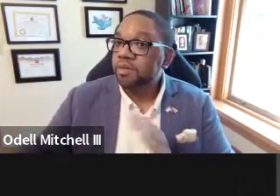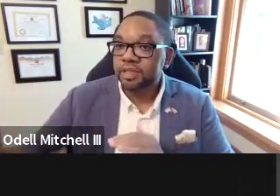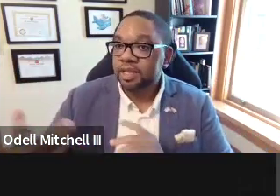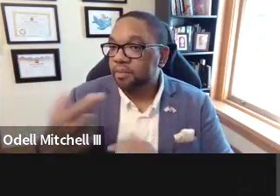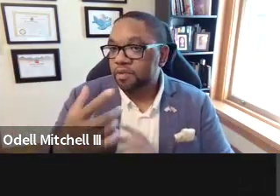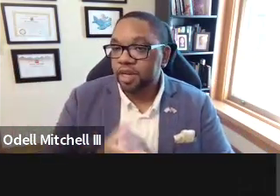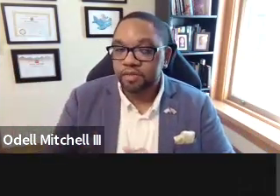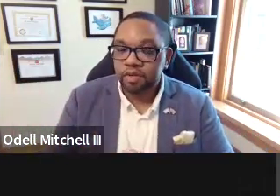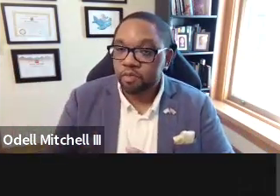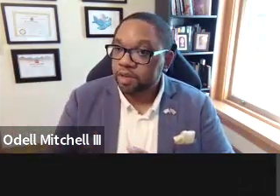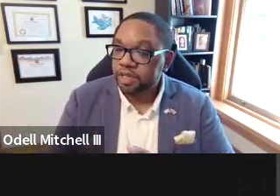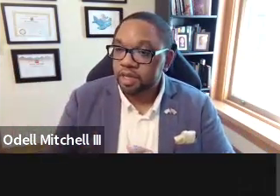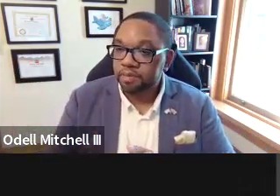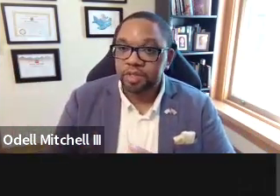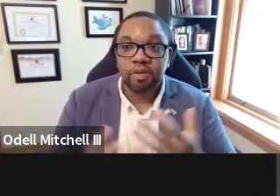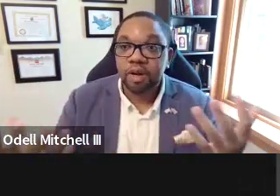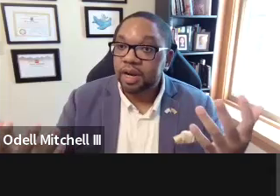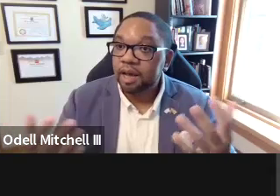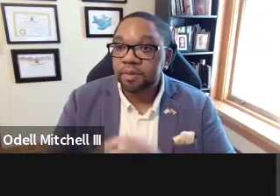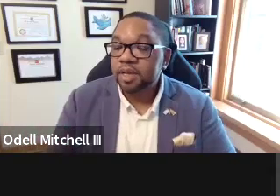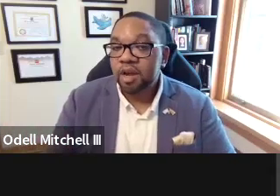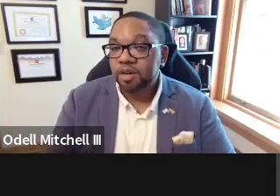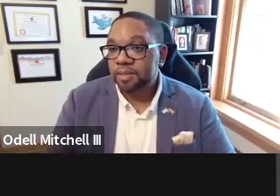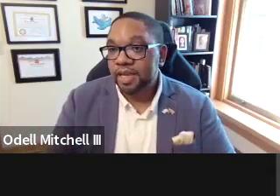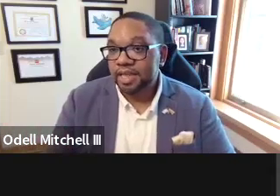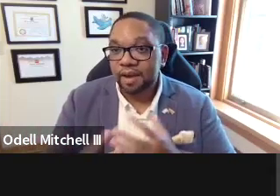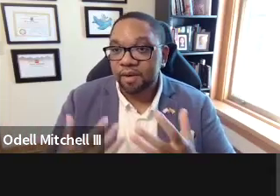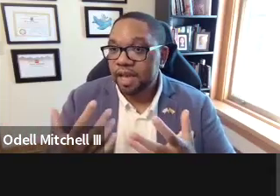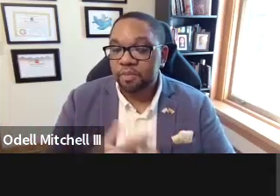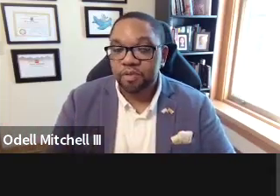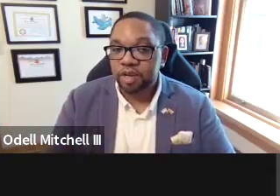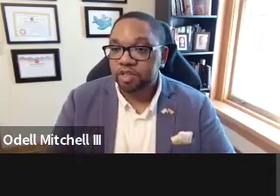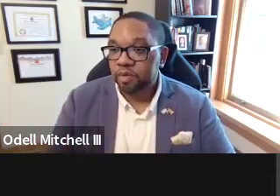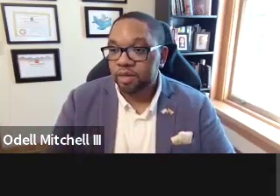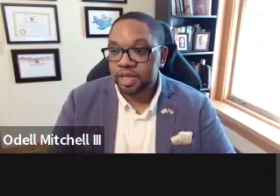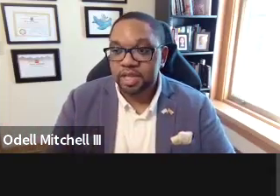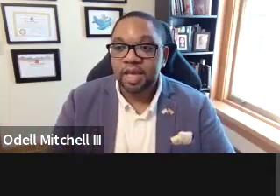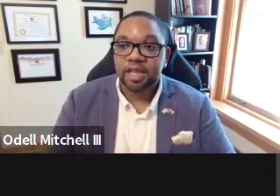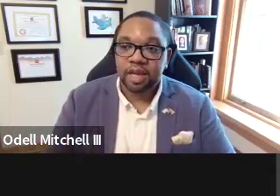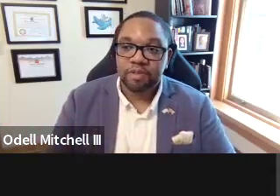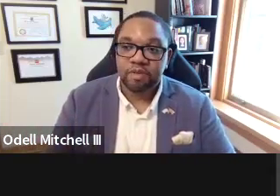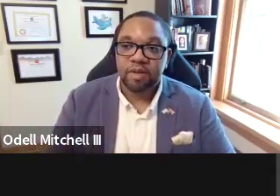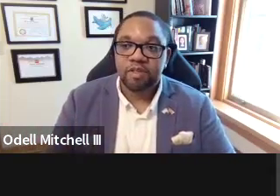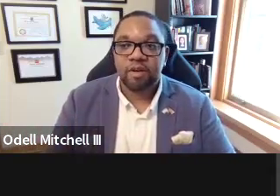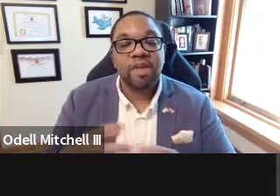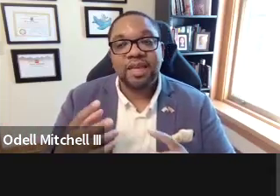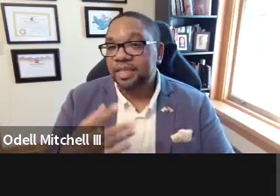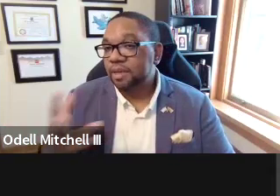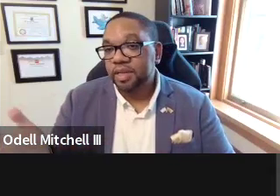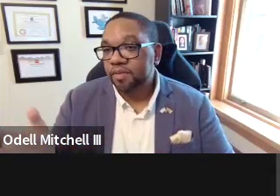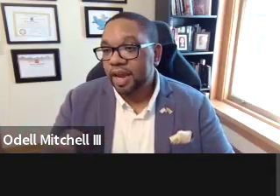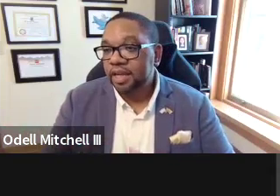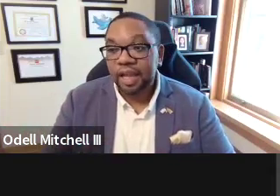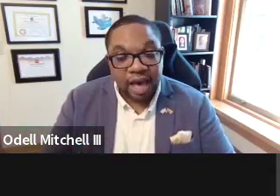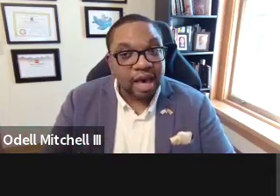high gross, then a percentage of those royalties come to you, or an album or something like that, where it has a percentage of royalties that comes to it. So this